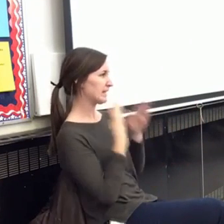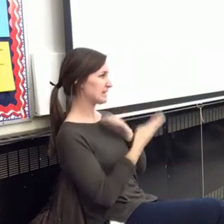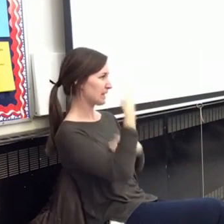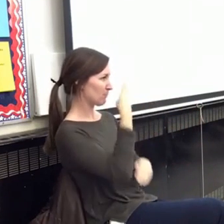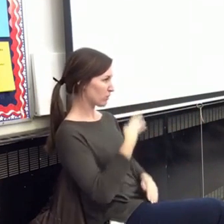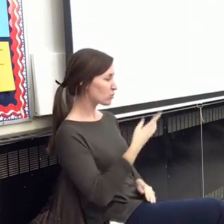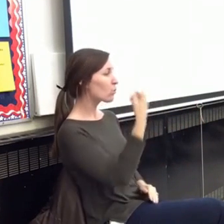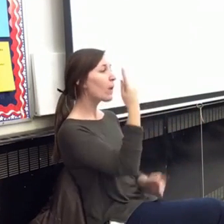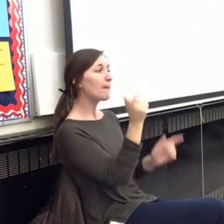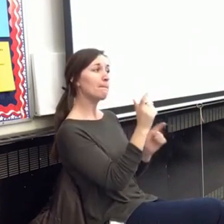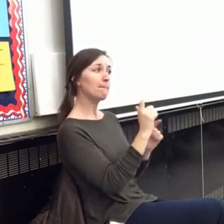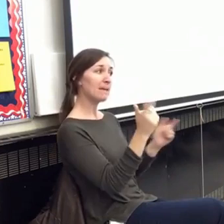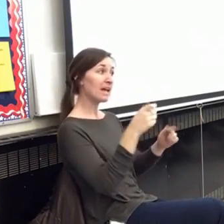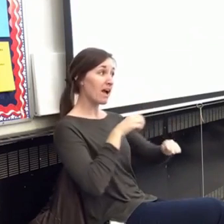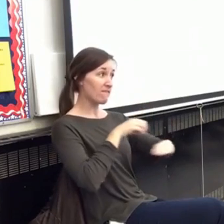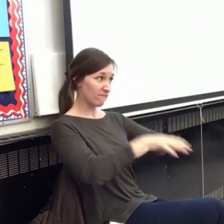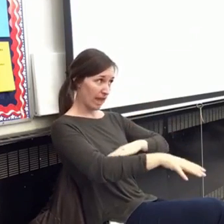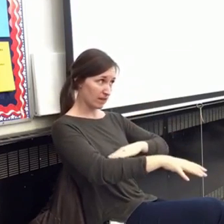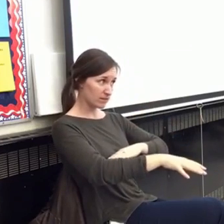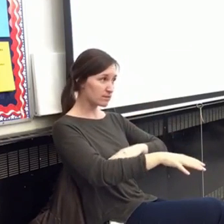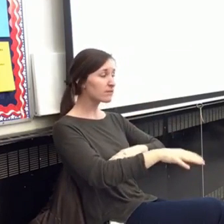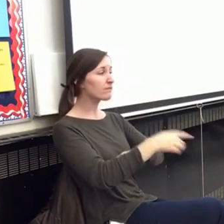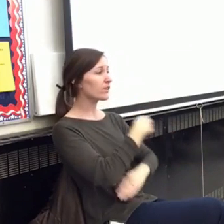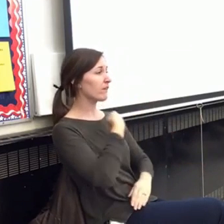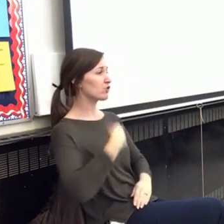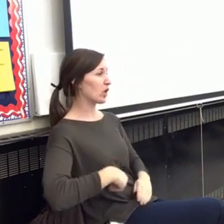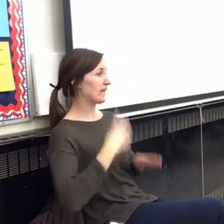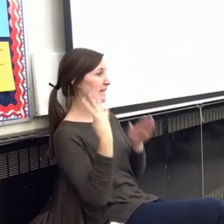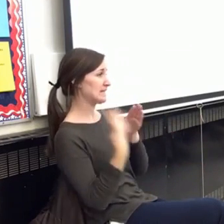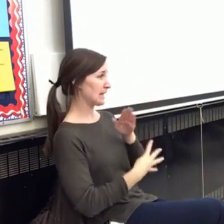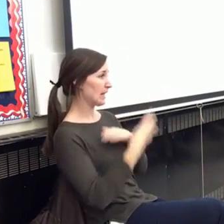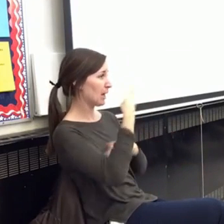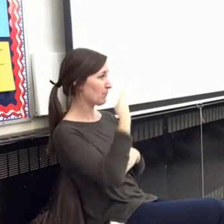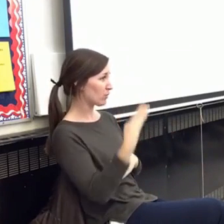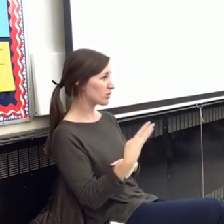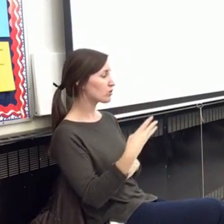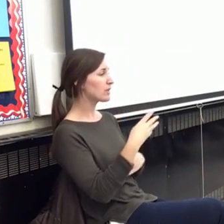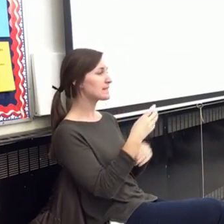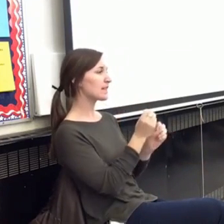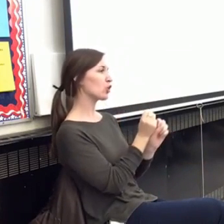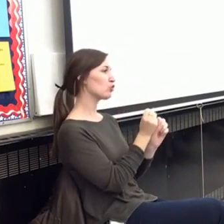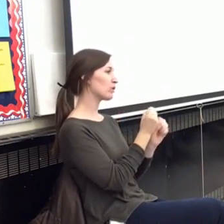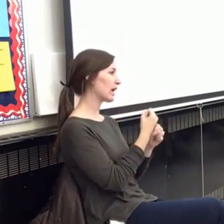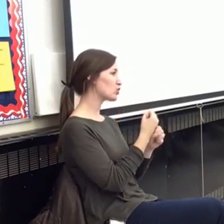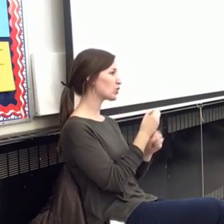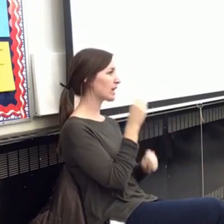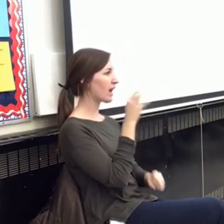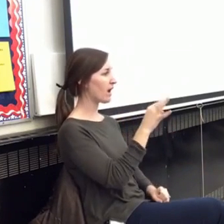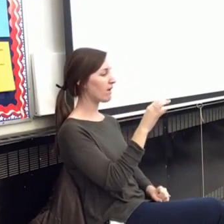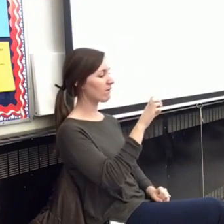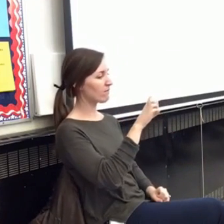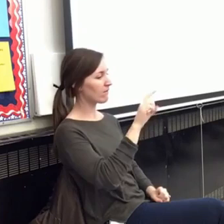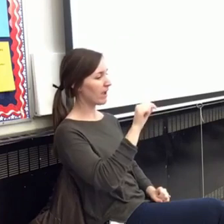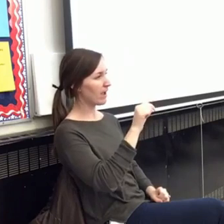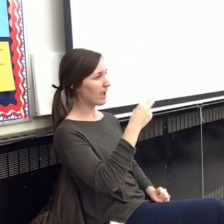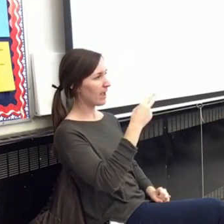one major effect of Chinese immigration is going to be the creation of ethnic